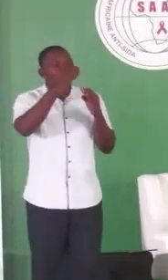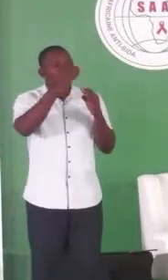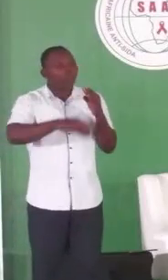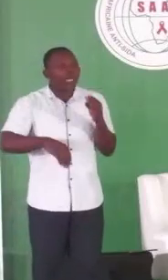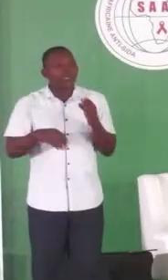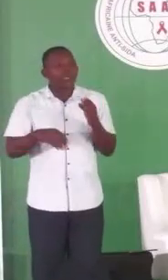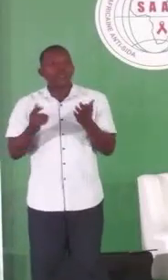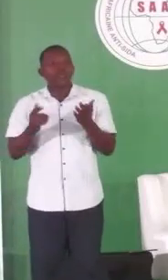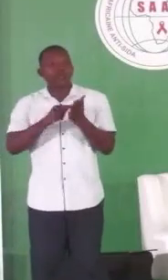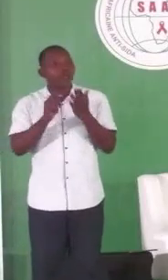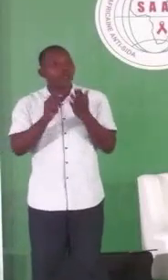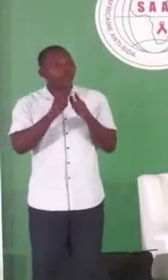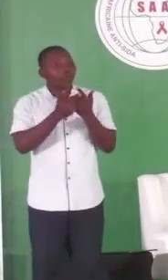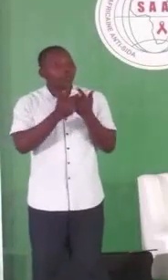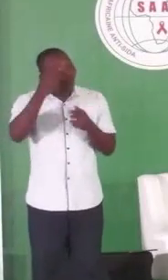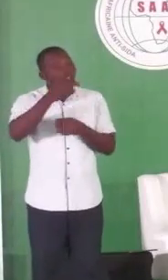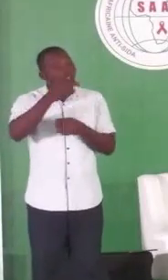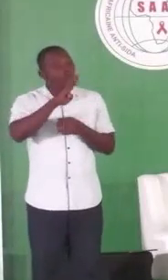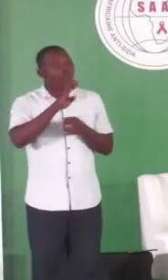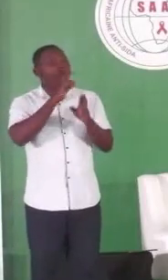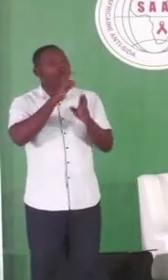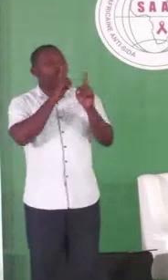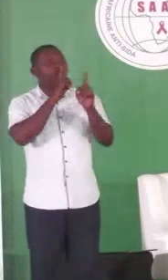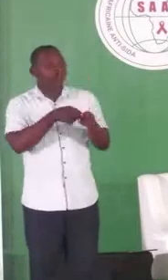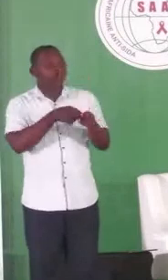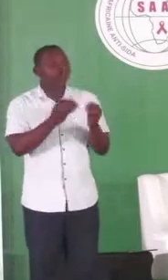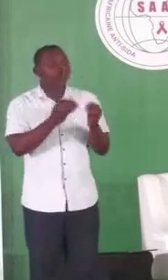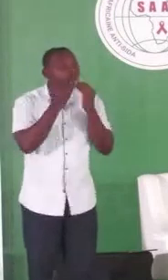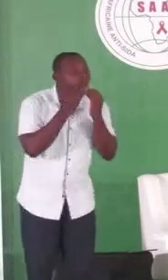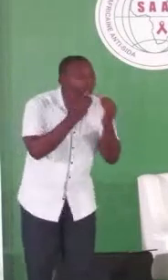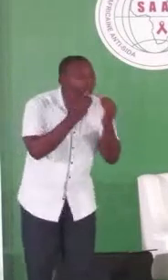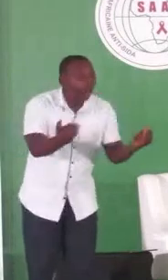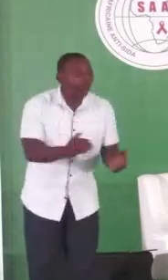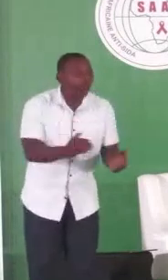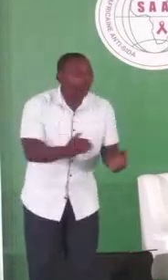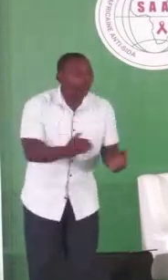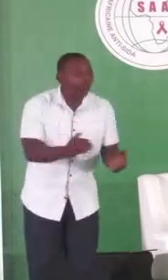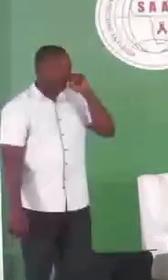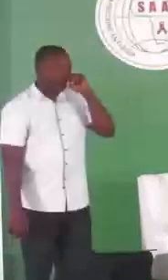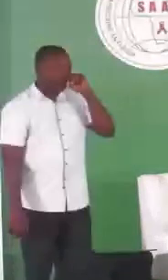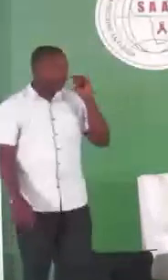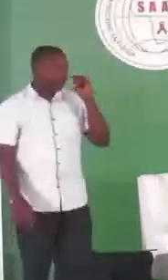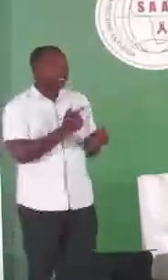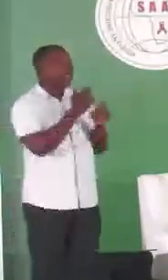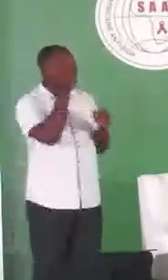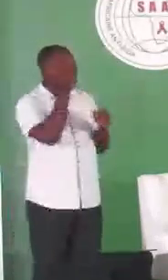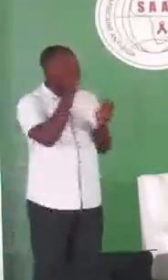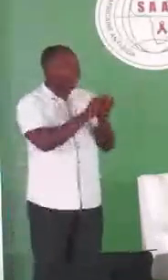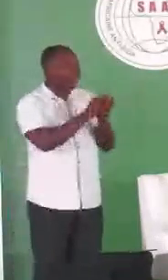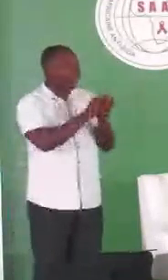B response. I hope I answered your question. Thank you. And just note that you have been recorded, and